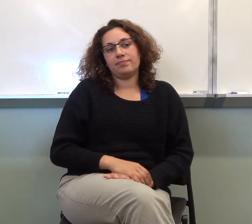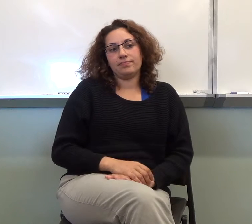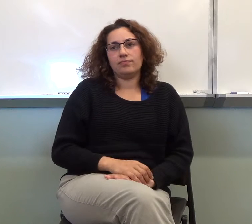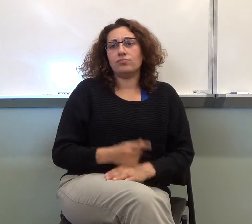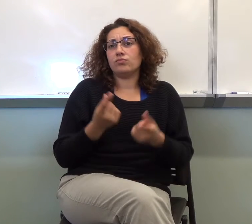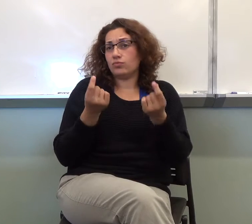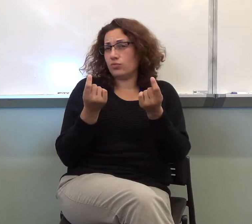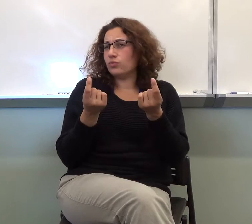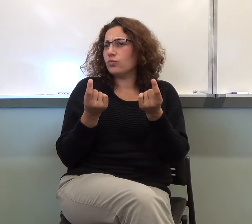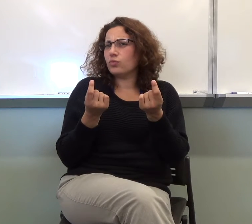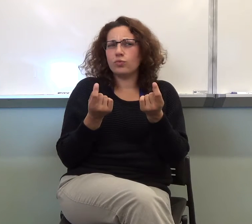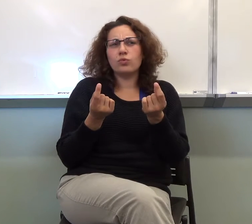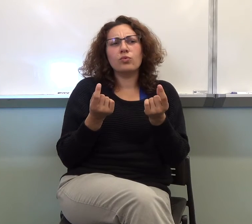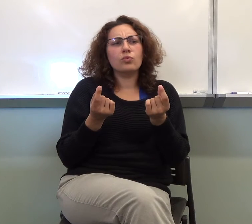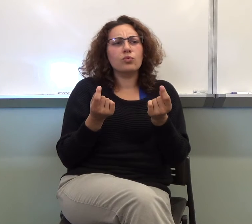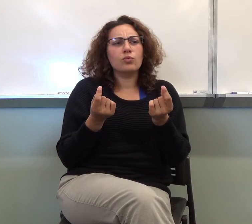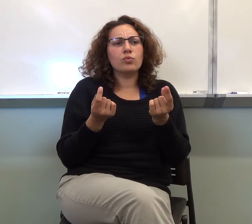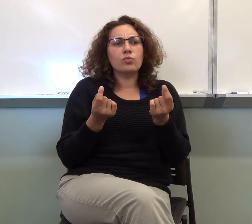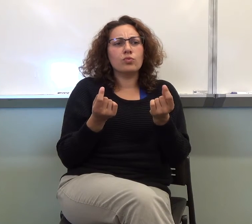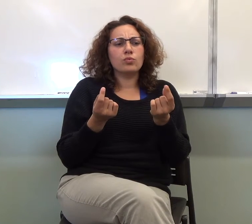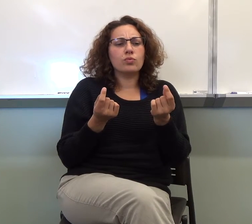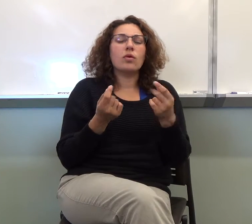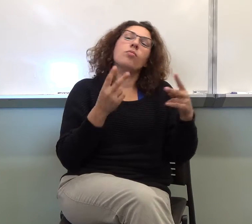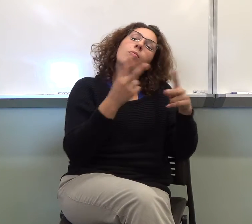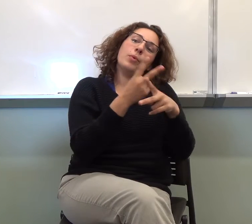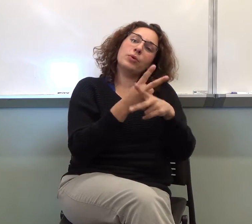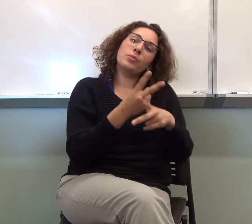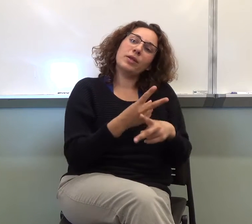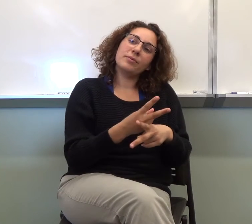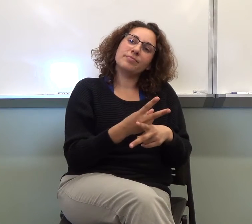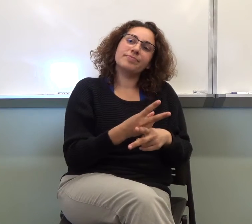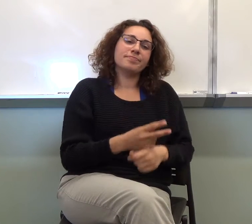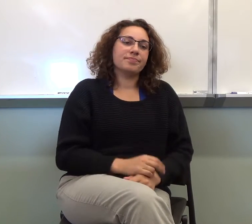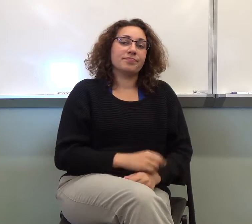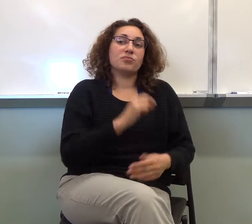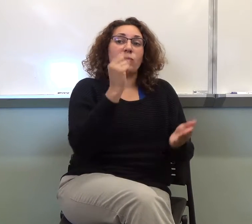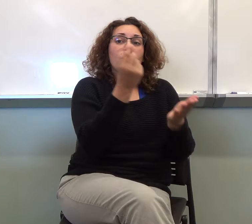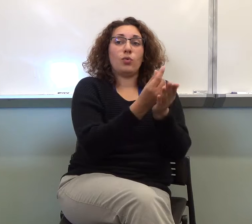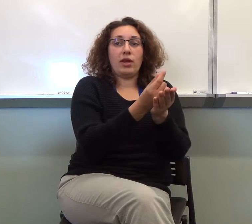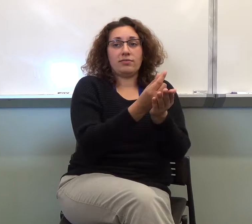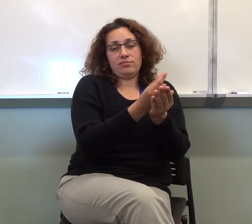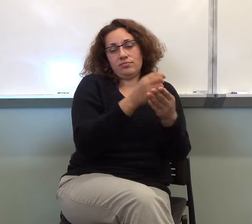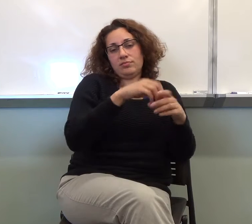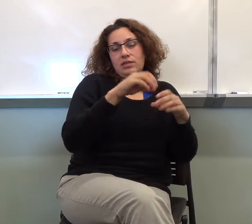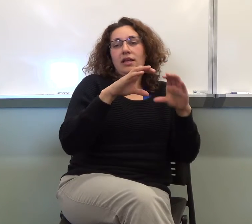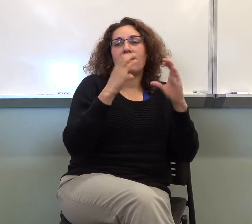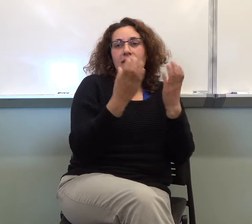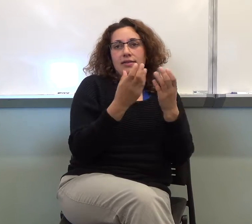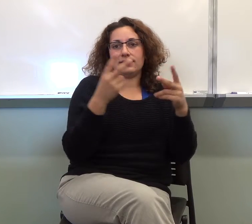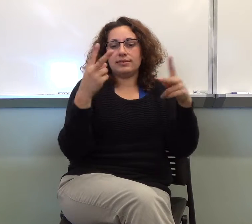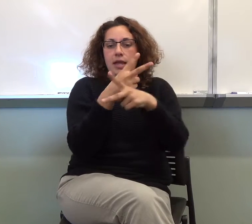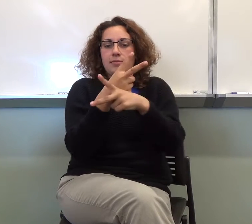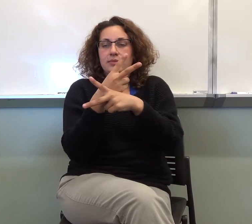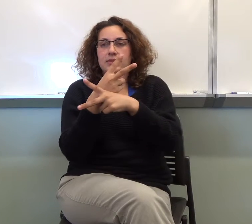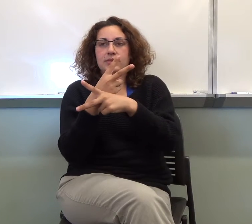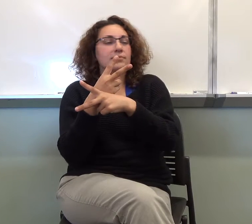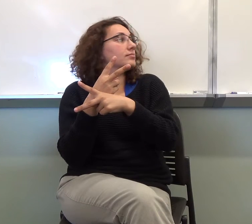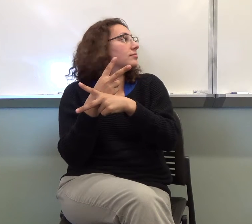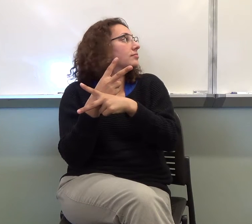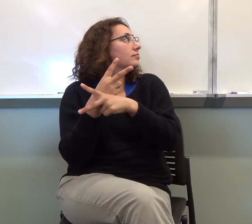multiply the grade that was received in the course times the weighting. So since psychology